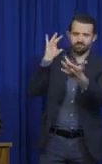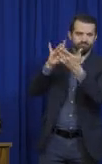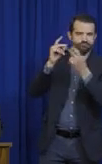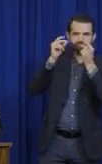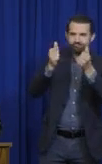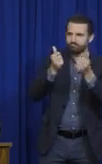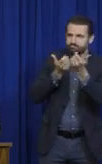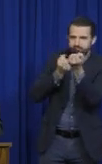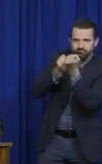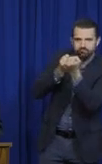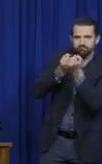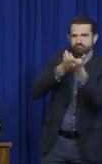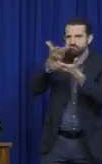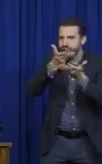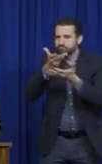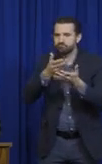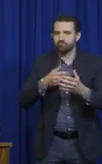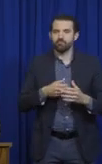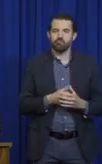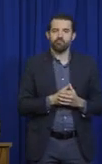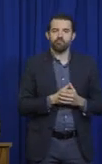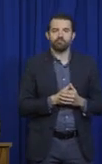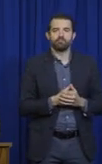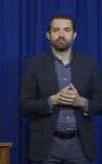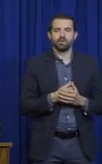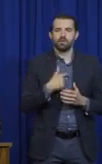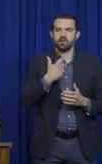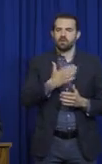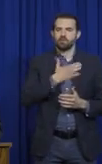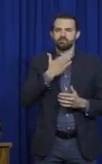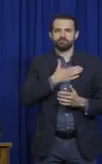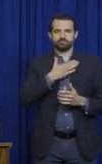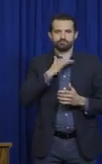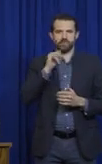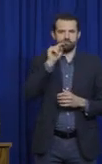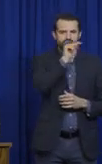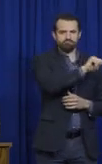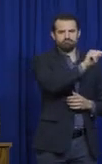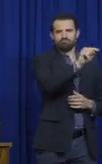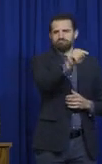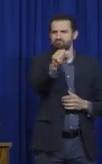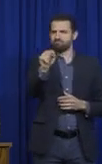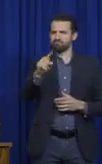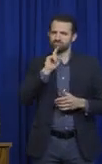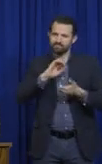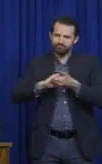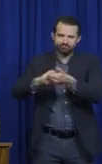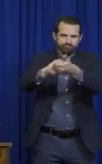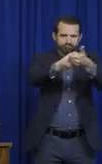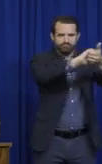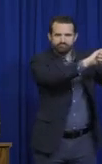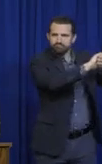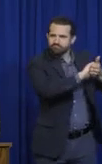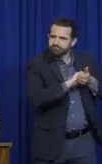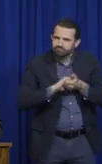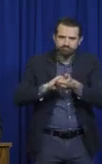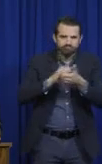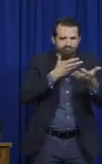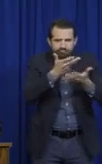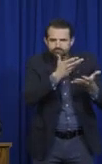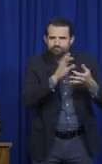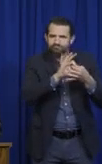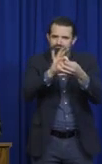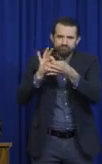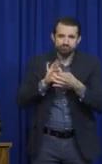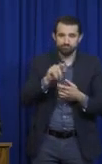I've been delighted with the close cooperation and collaboration that we've had by our colleagues at Tyson Foods. Universal